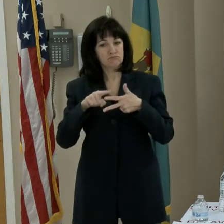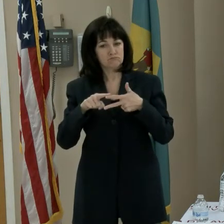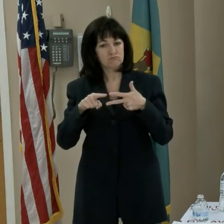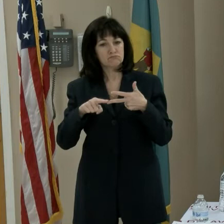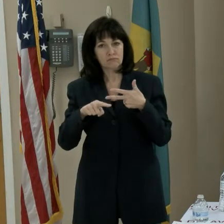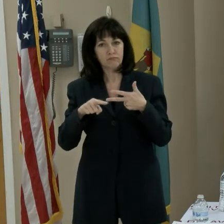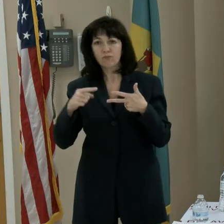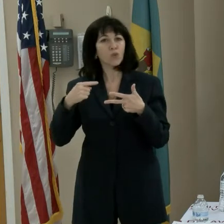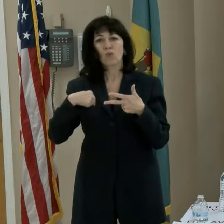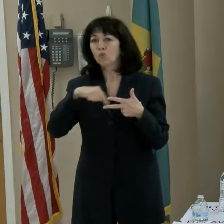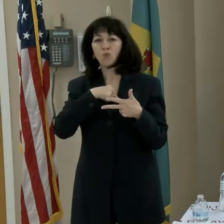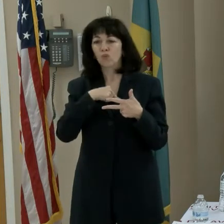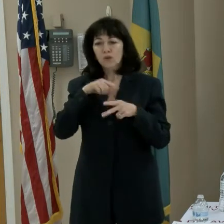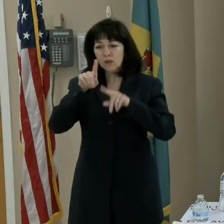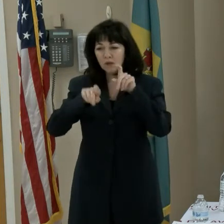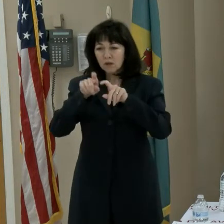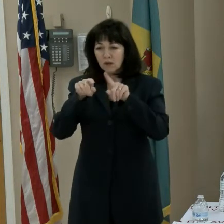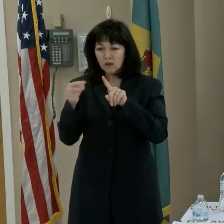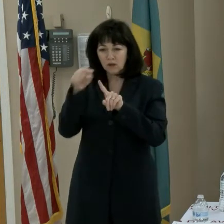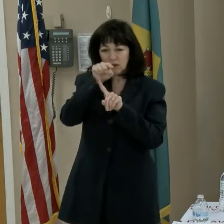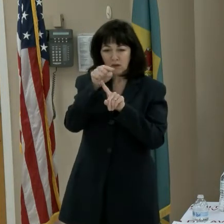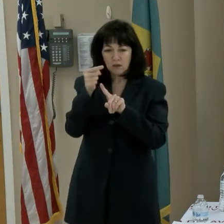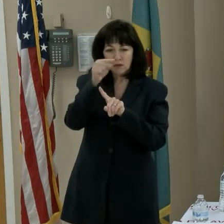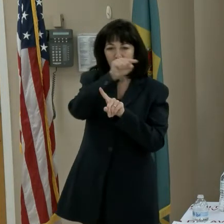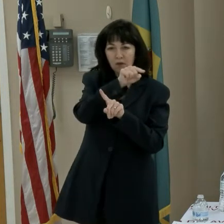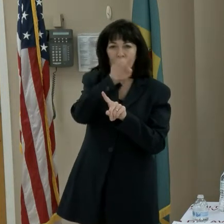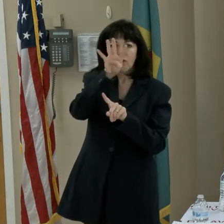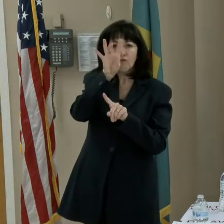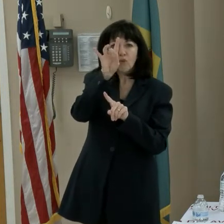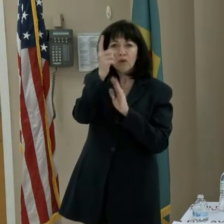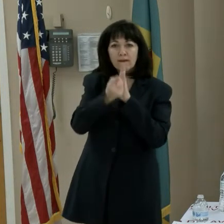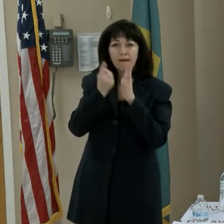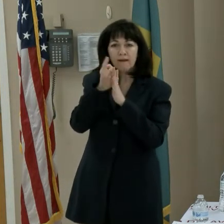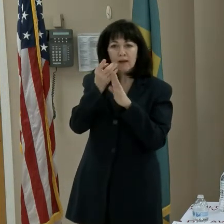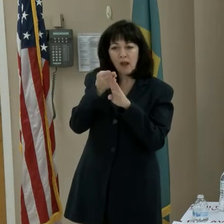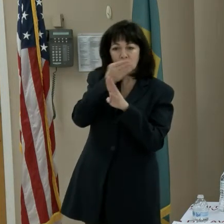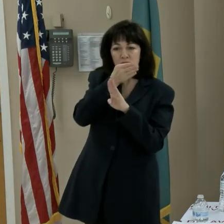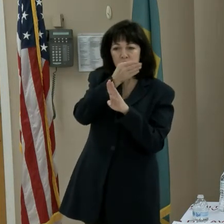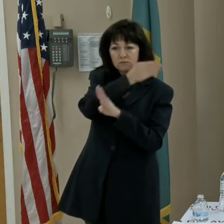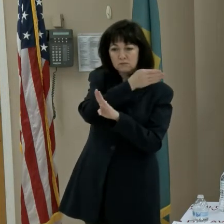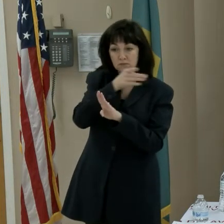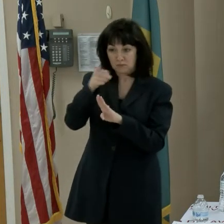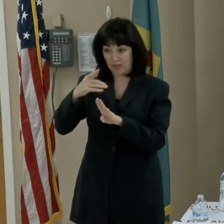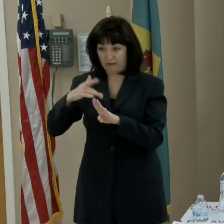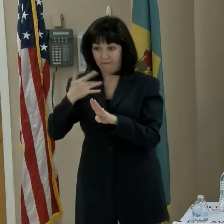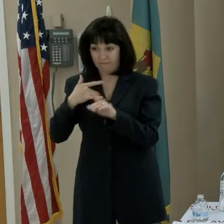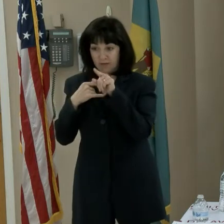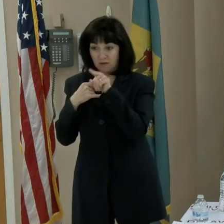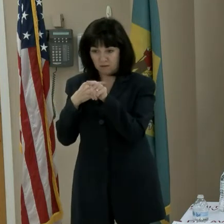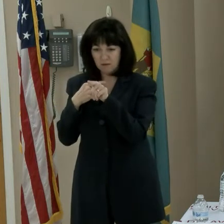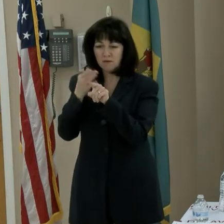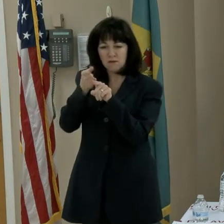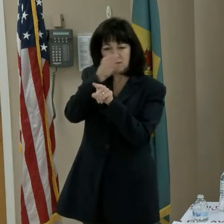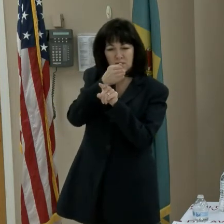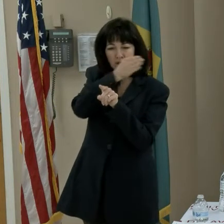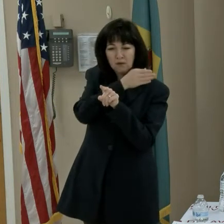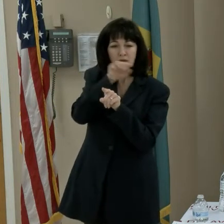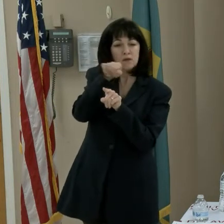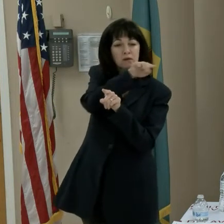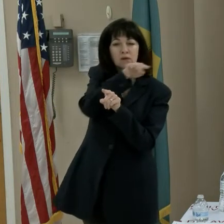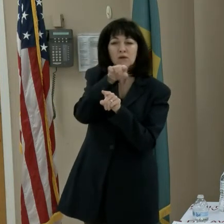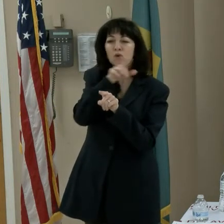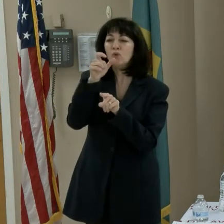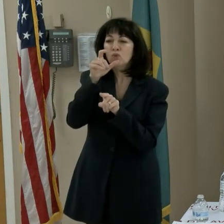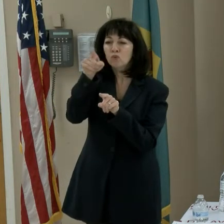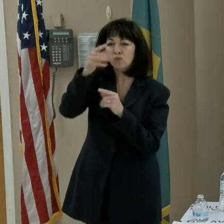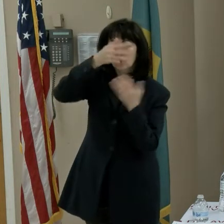for 48 hours prior to that person developing symptoms to see who they've made contact with in